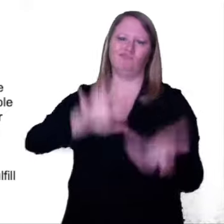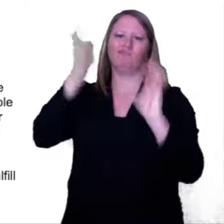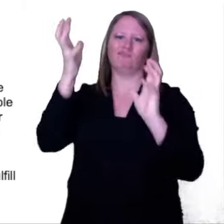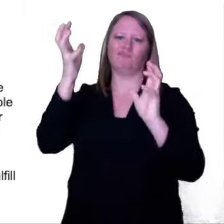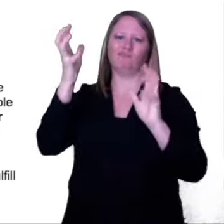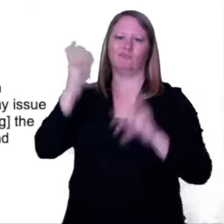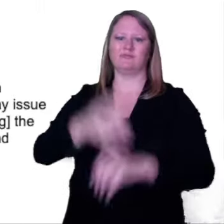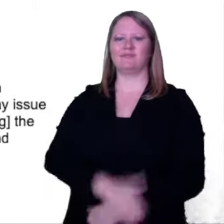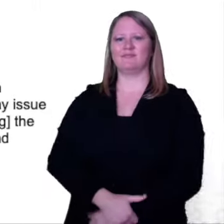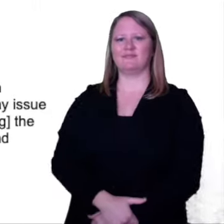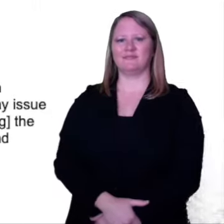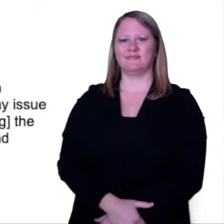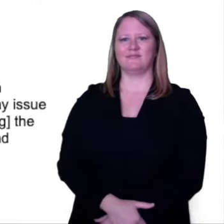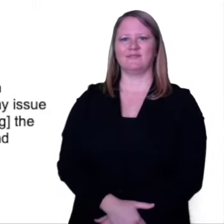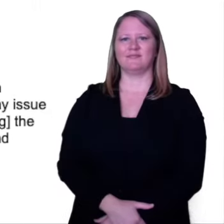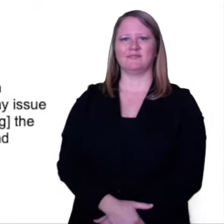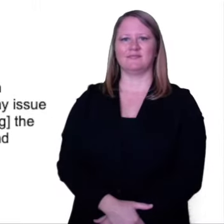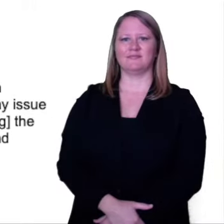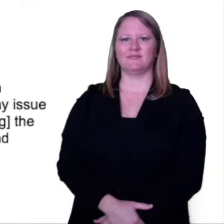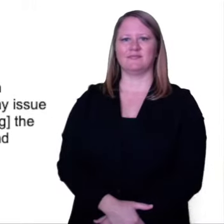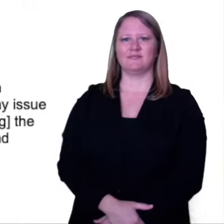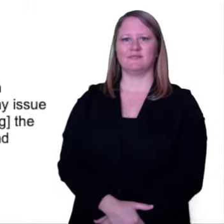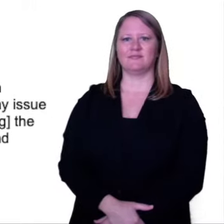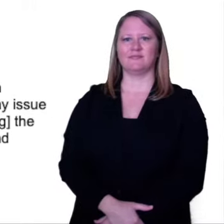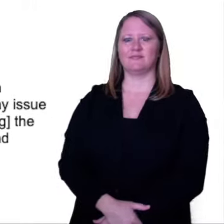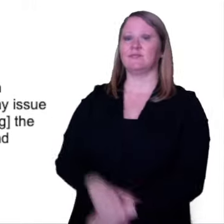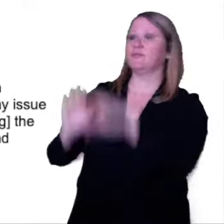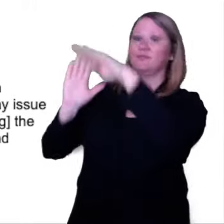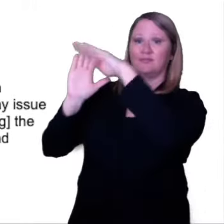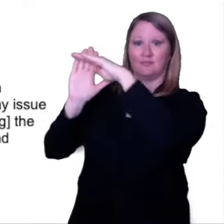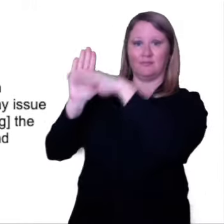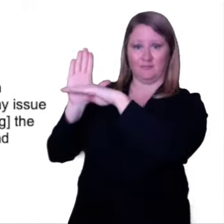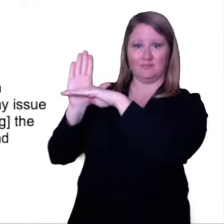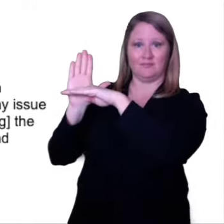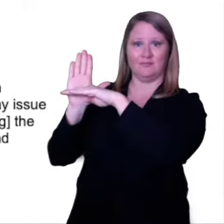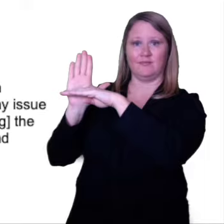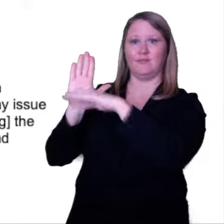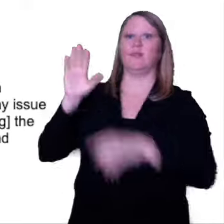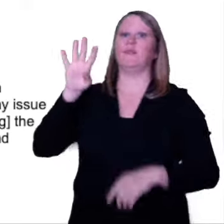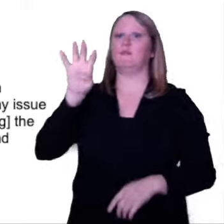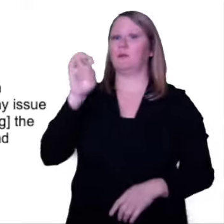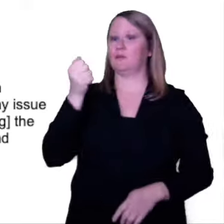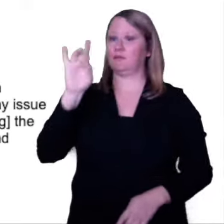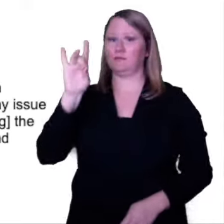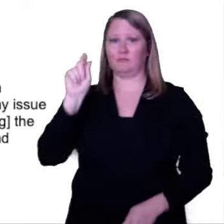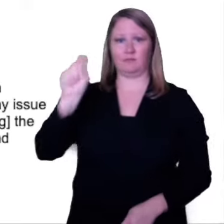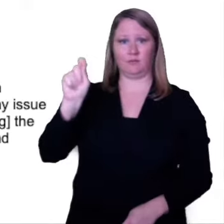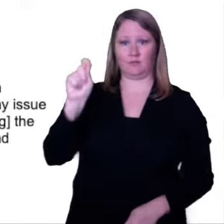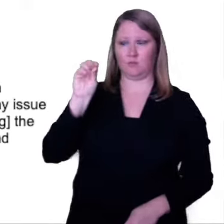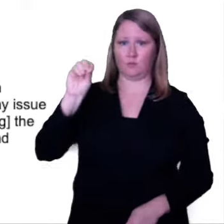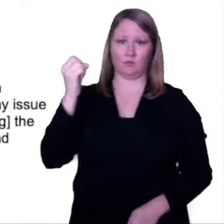that responsibility, and whereas under Section